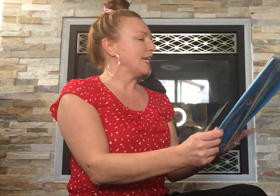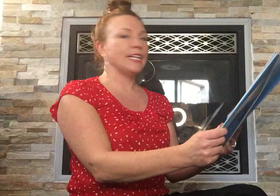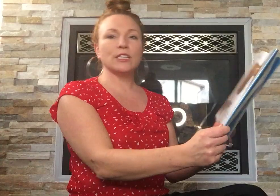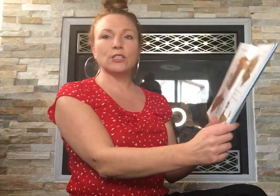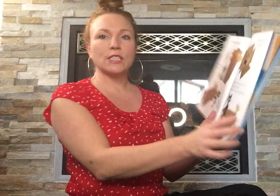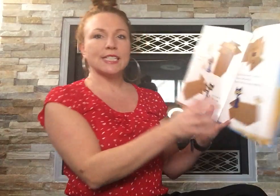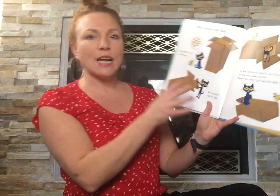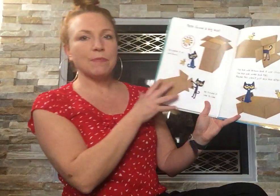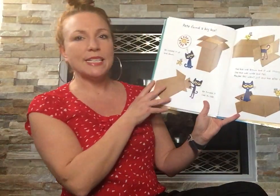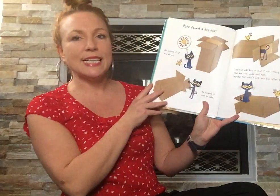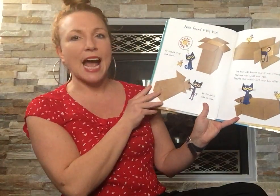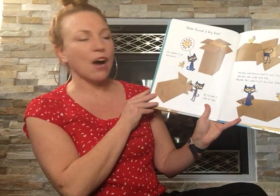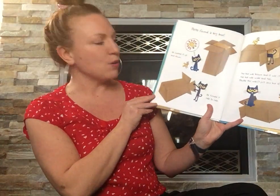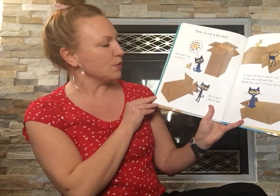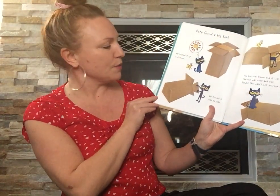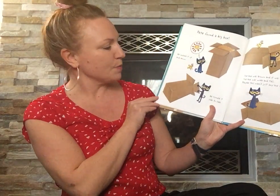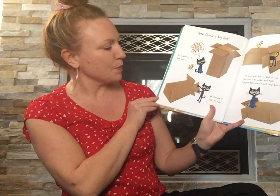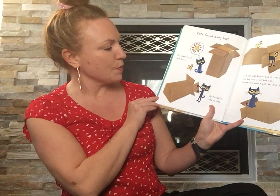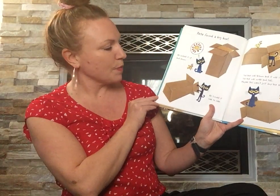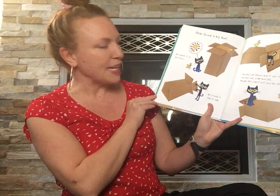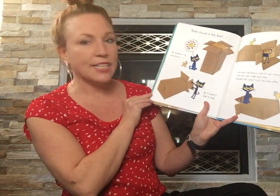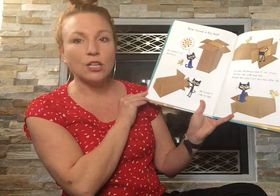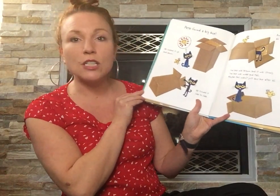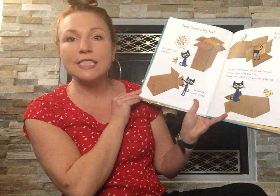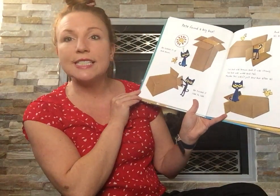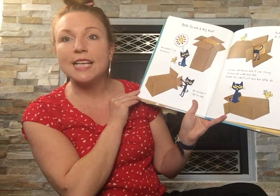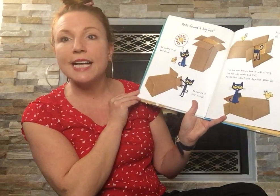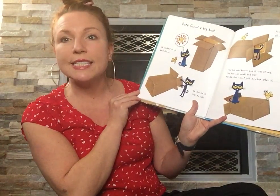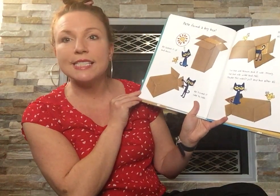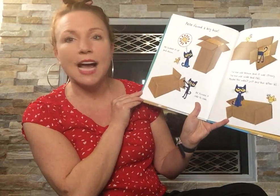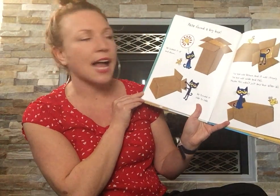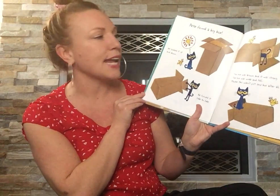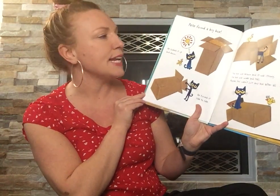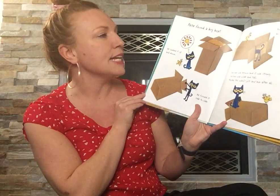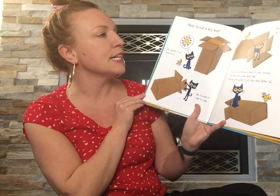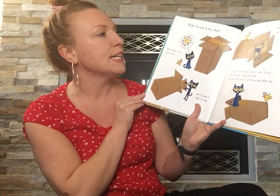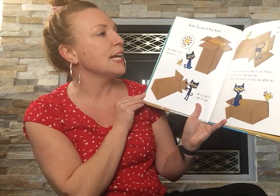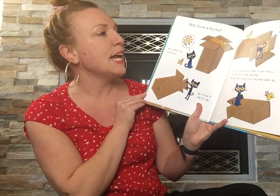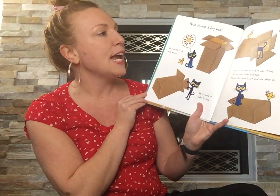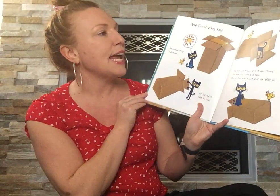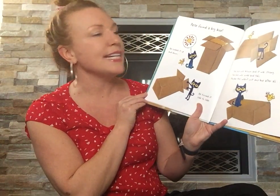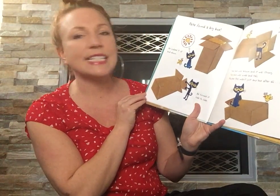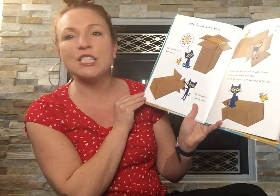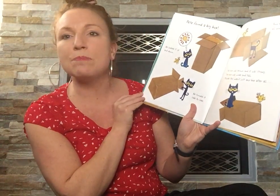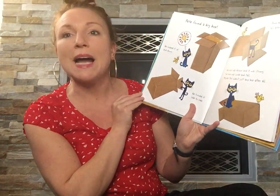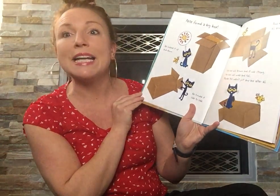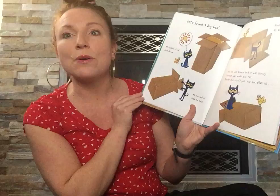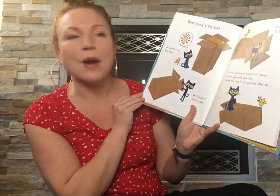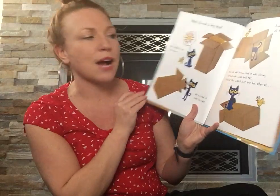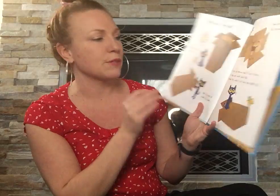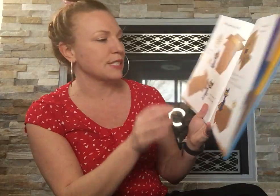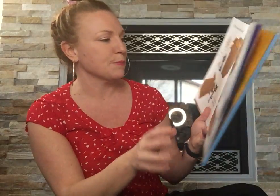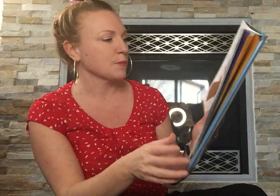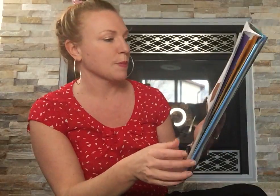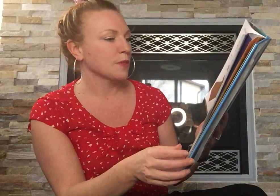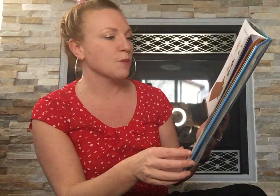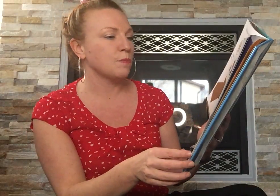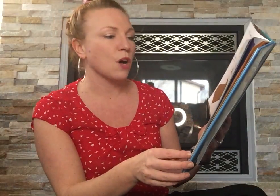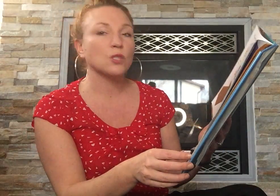He looked it up and down. He turned it side to side. And he spun it around. The box